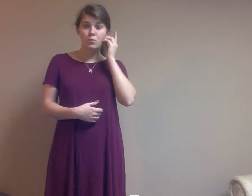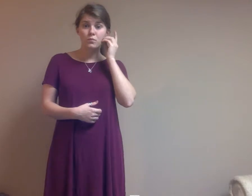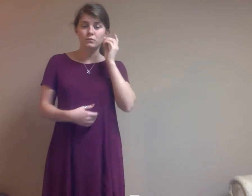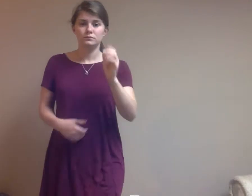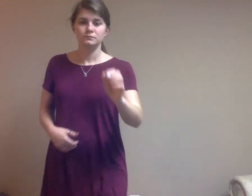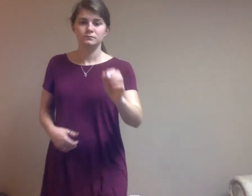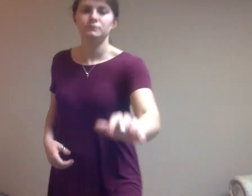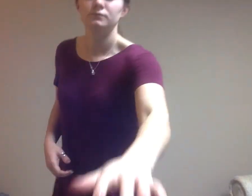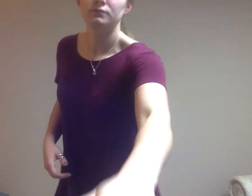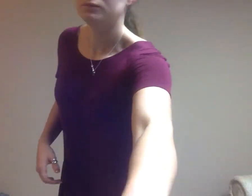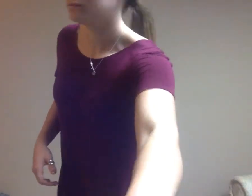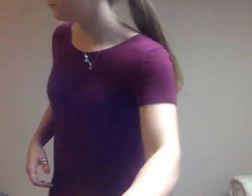we all ready to rock?